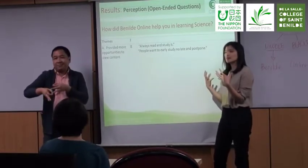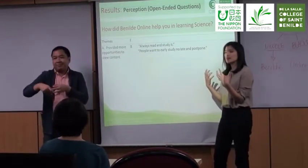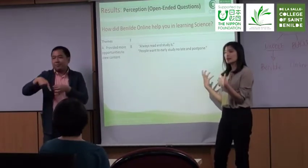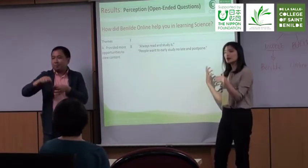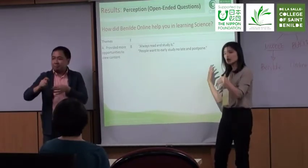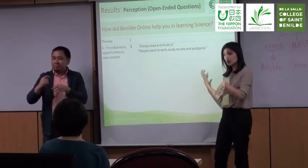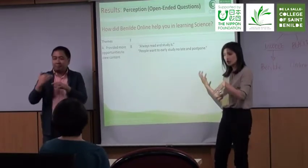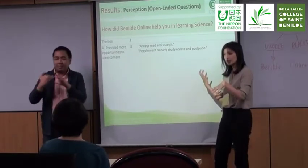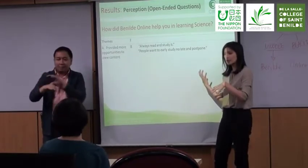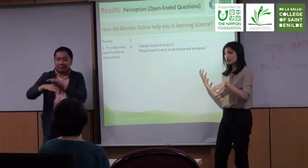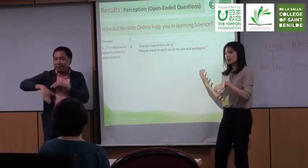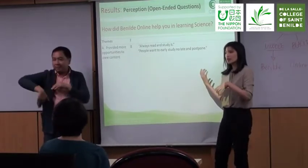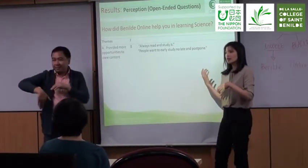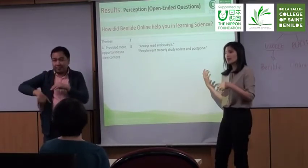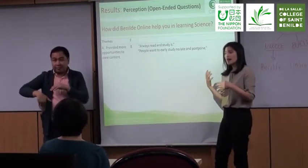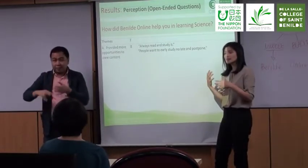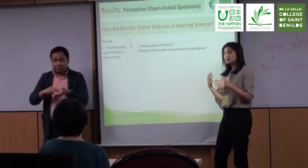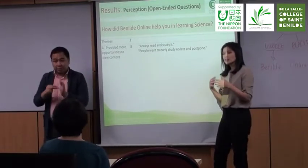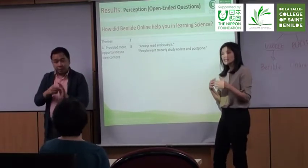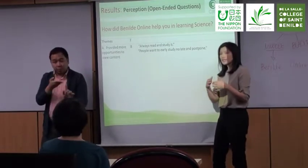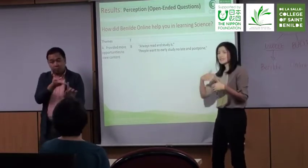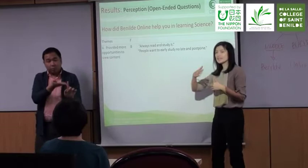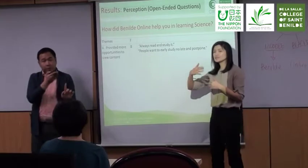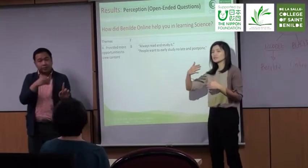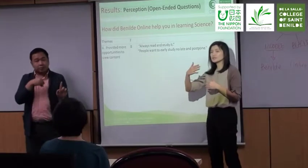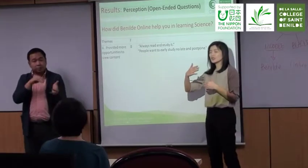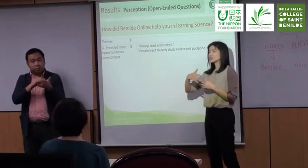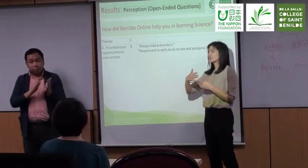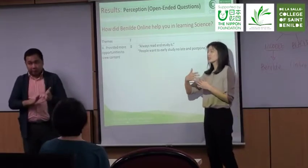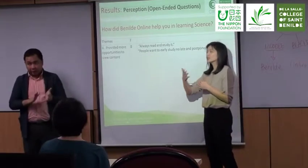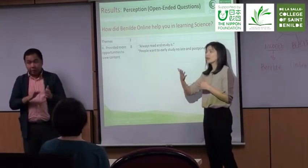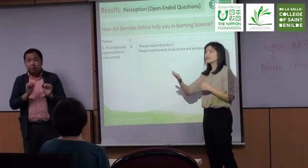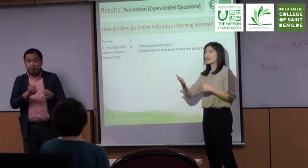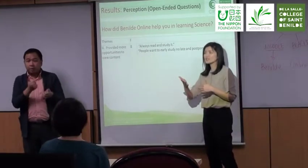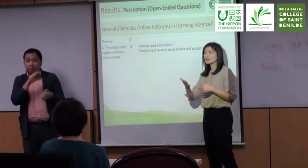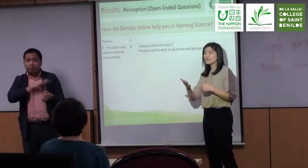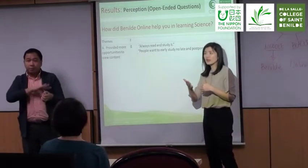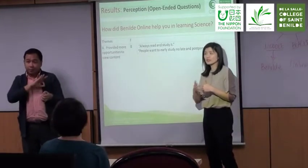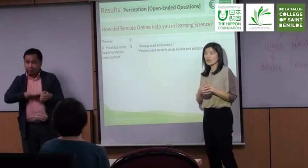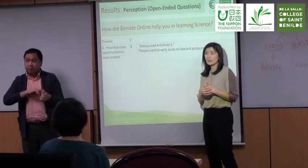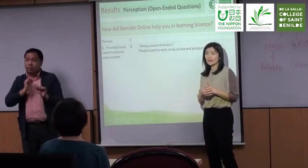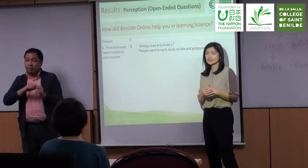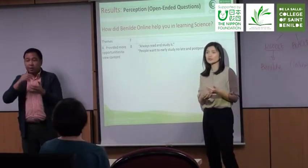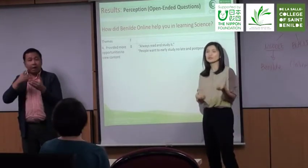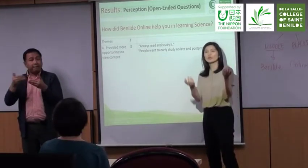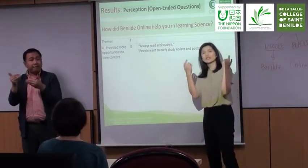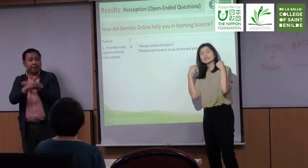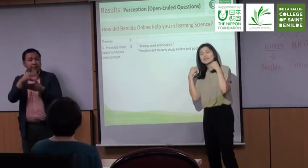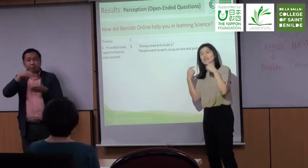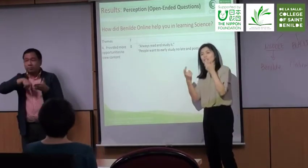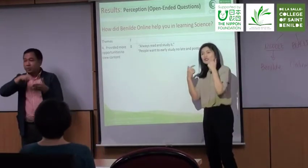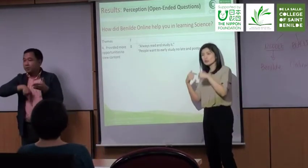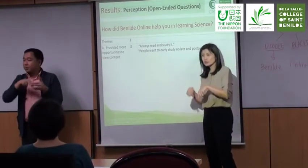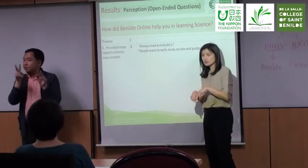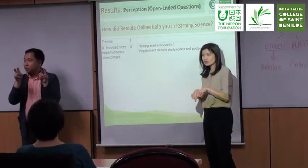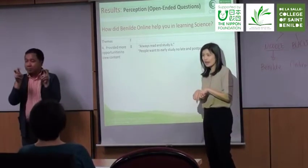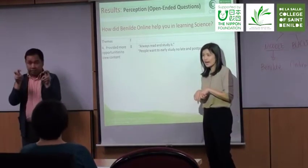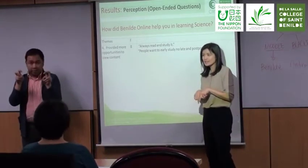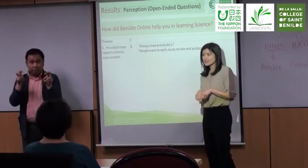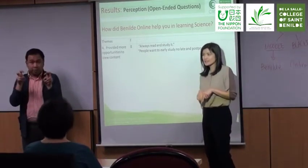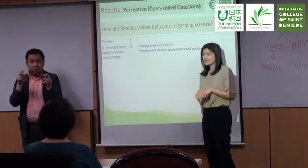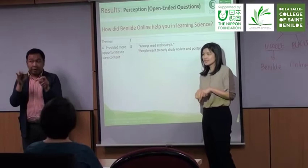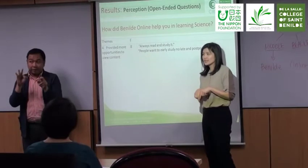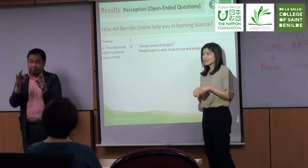it helps him or her that he can or she can do advanced reading of the topic so that when he or she would go